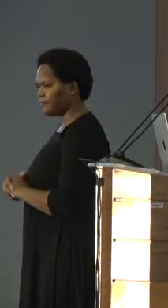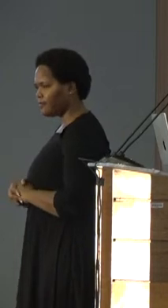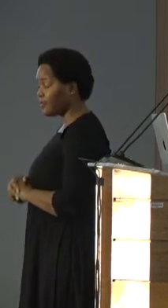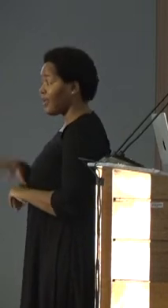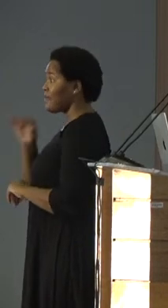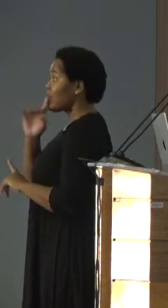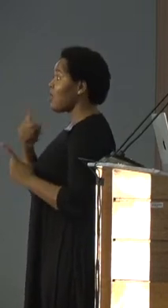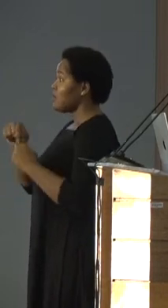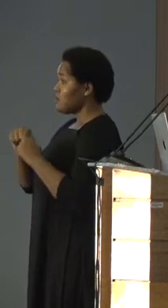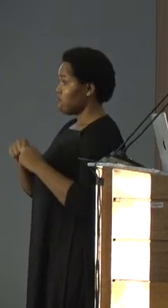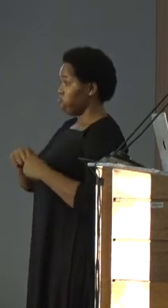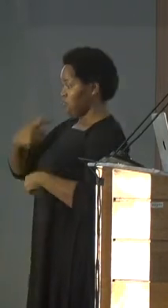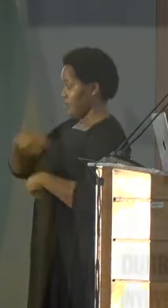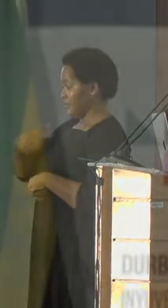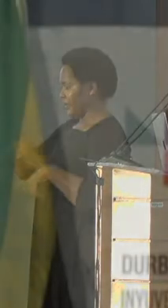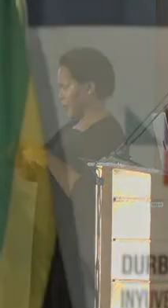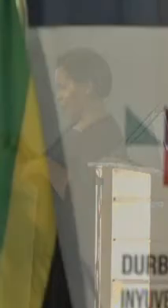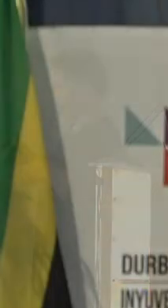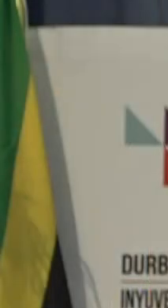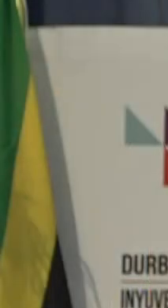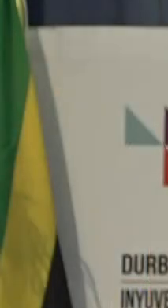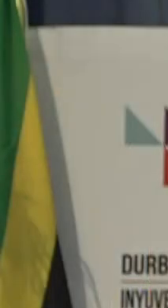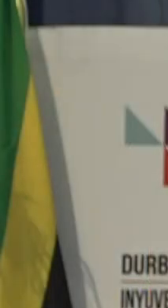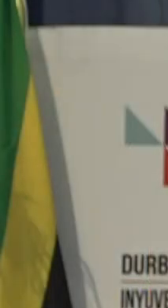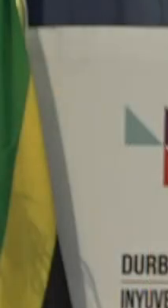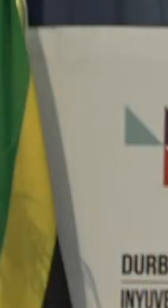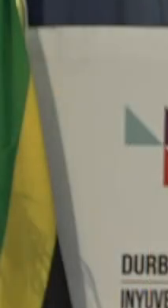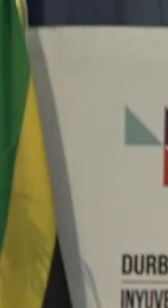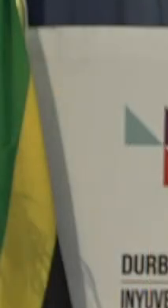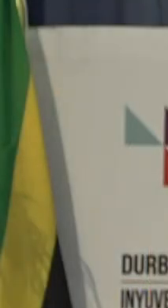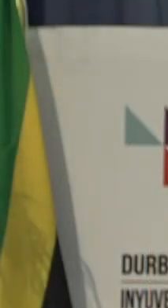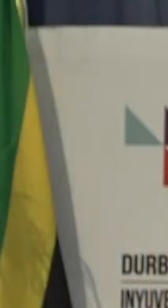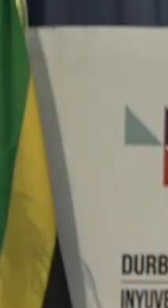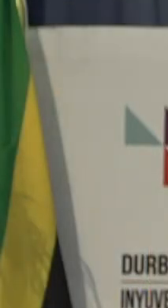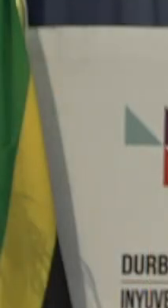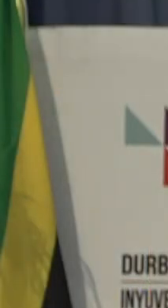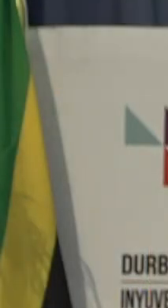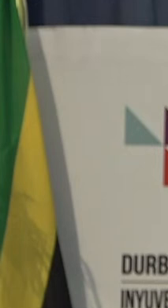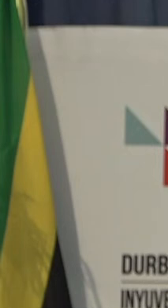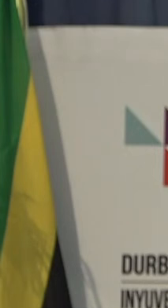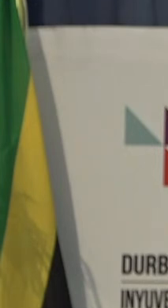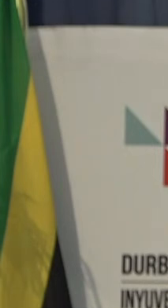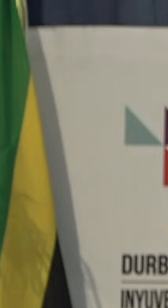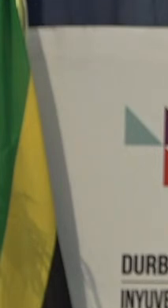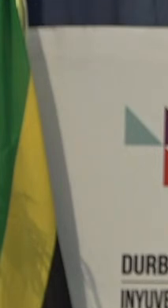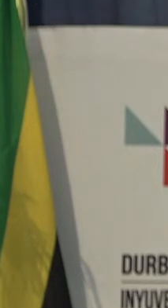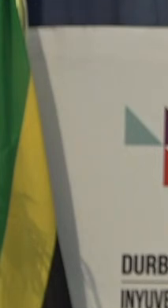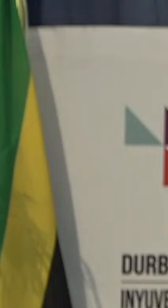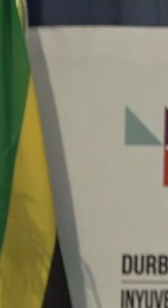collective personality and character. It will also guide our behaviors and actions.